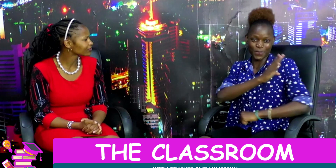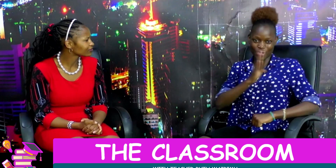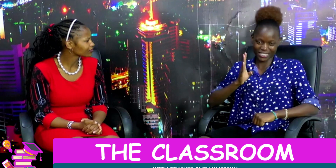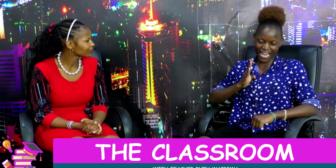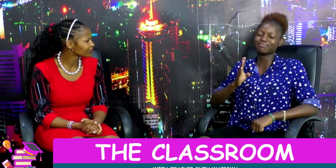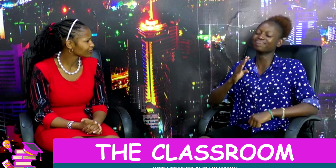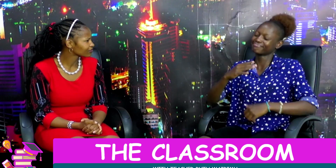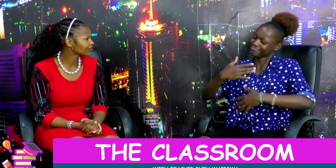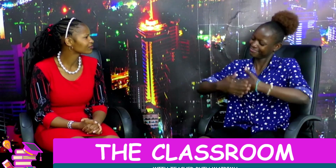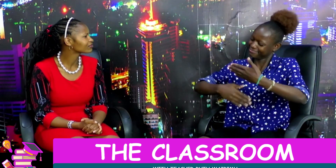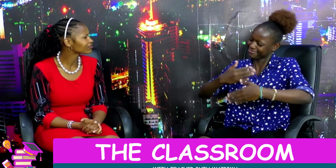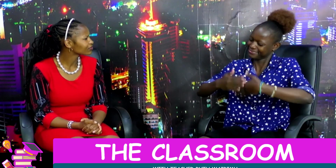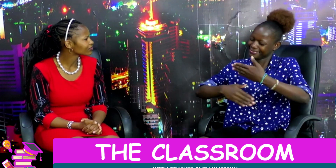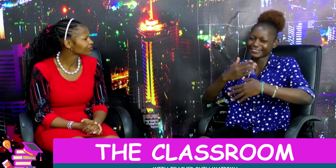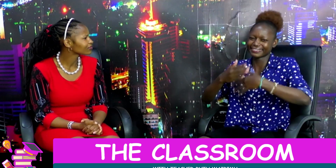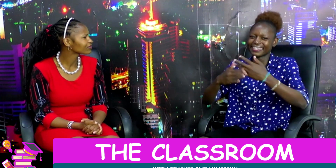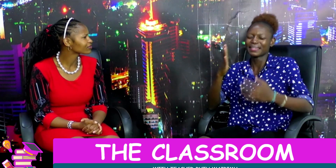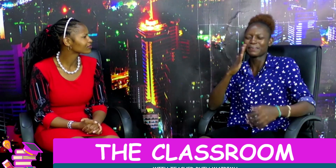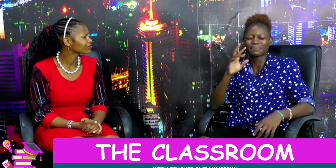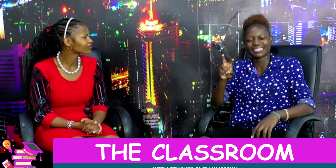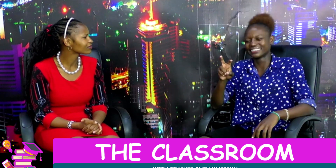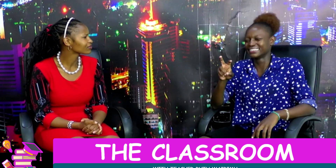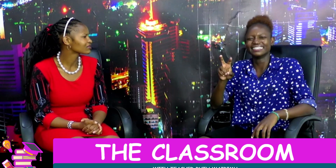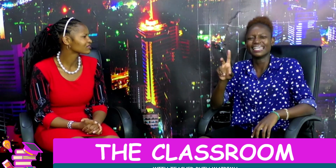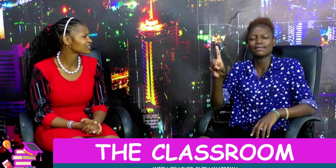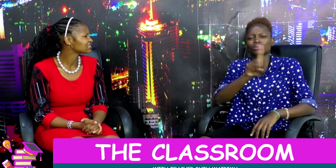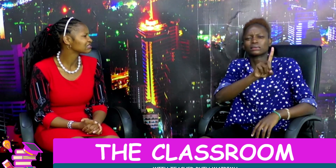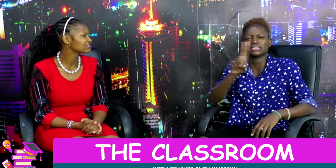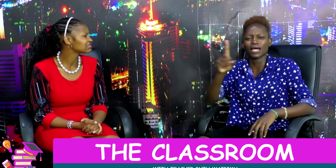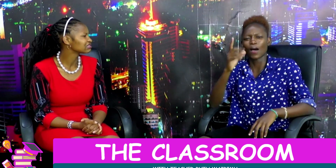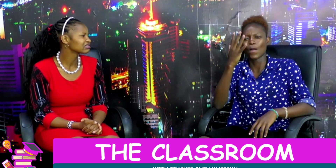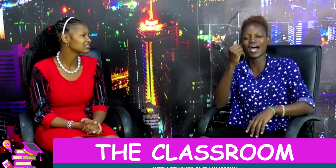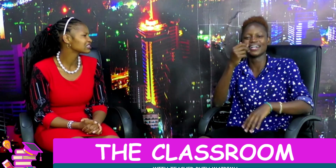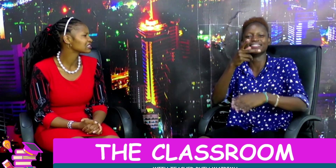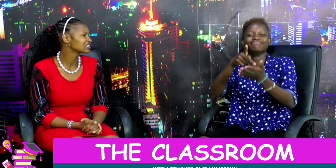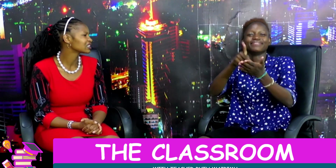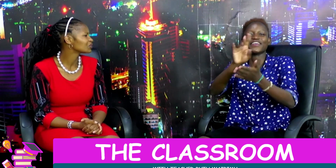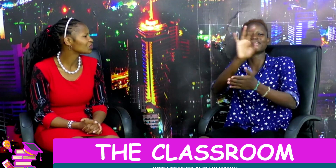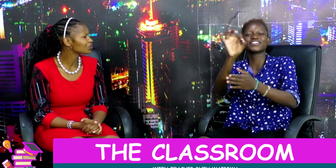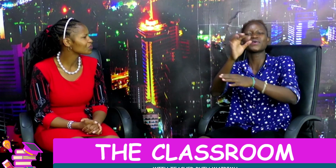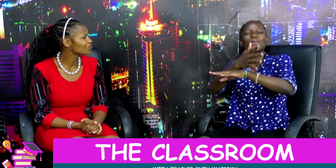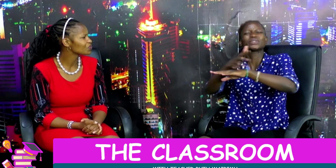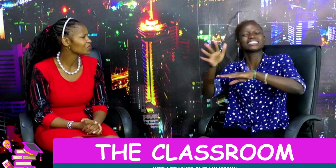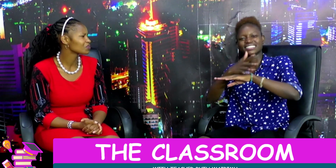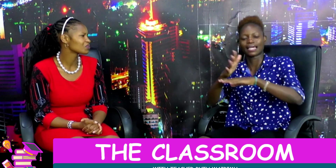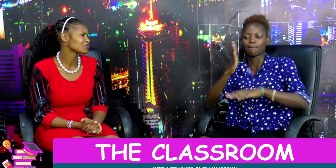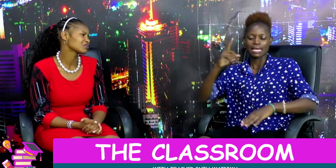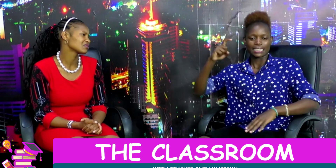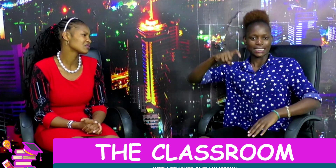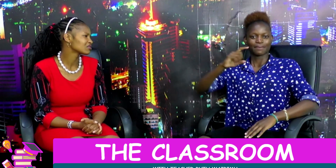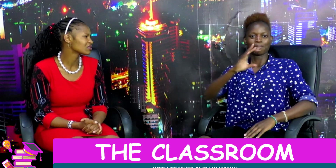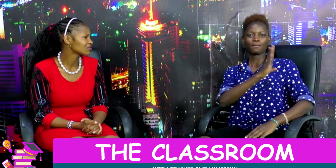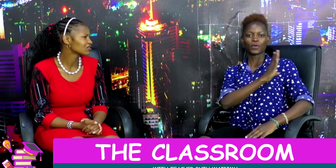barrier. That's why I decided to, they decided to change schools. But then again,